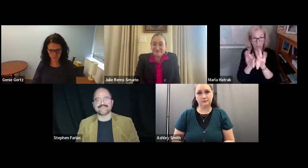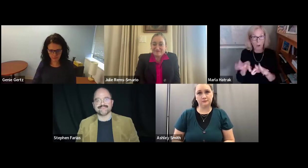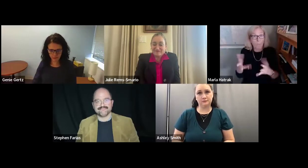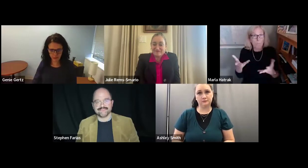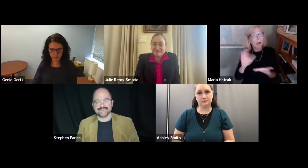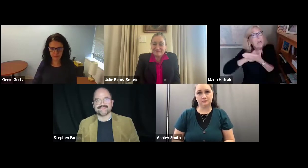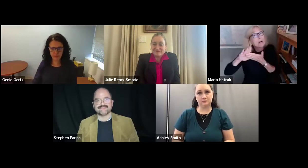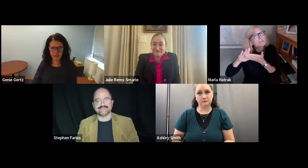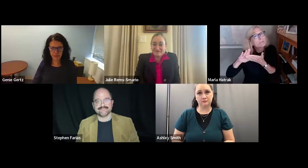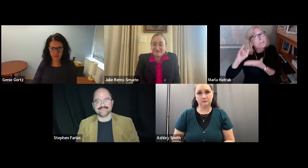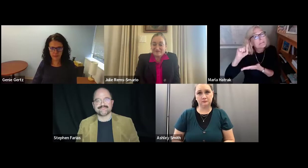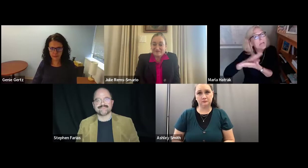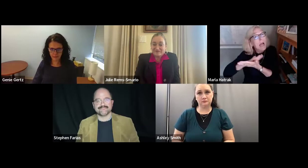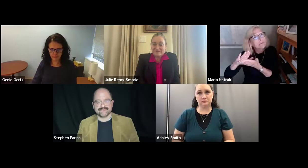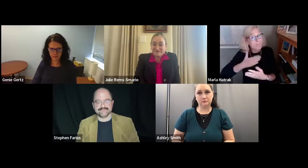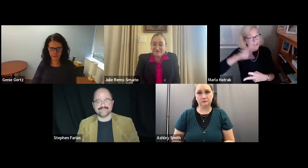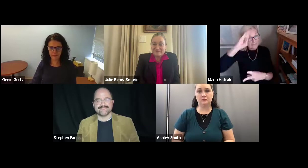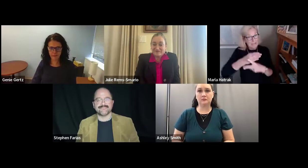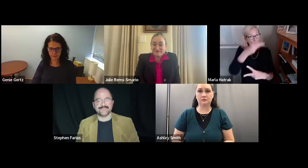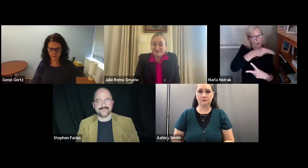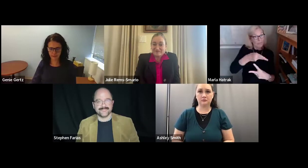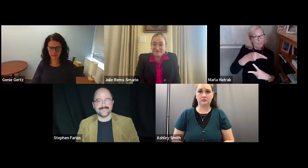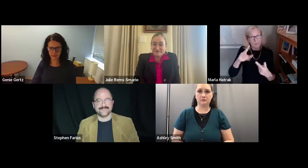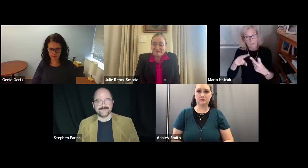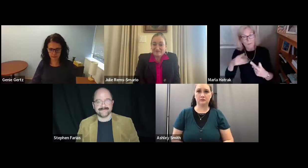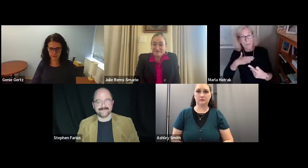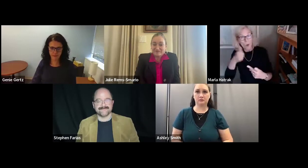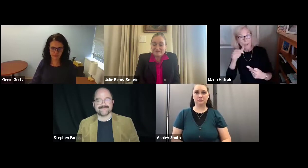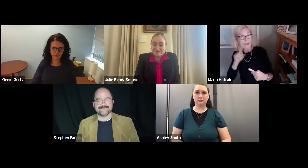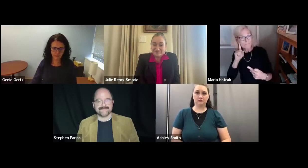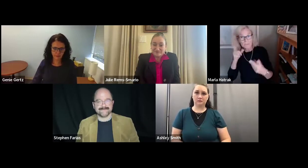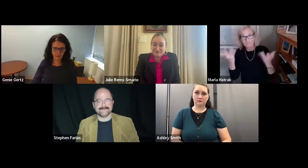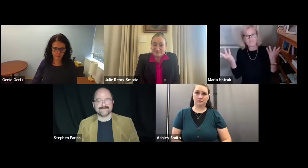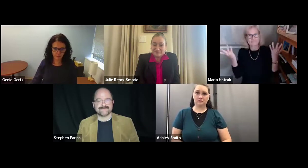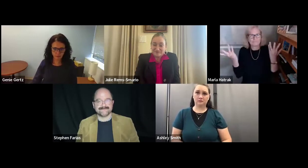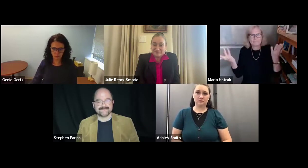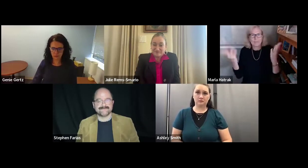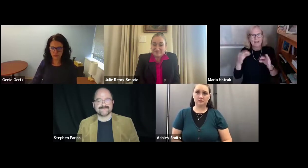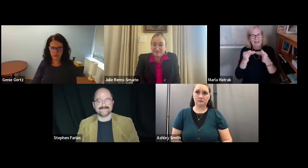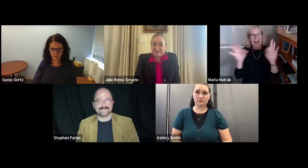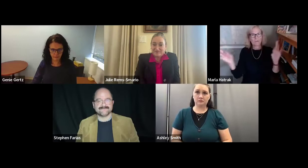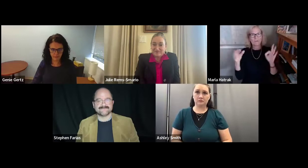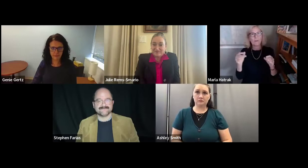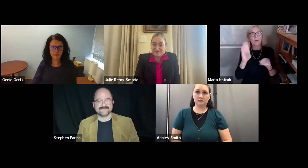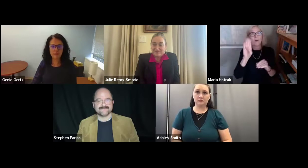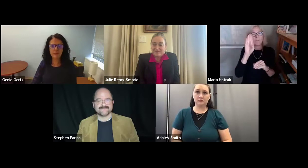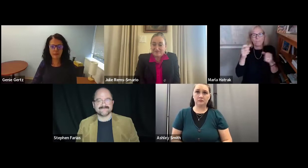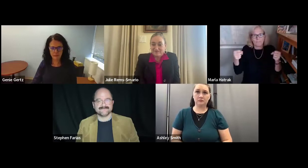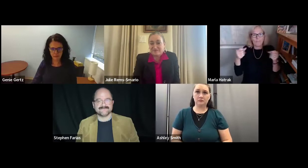And what you're showing and prioritizing is that hearing, my son is hard of hearing and my daughter is deaf.